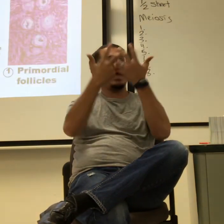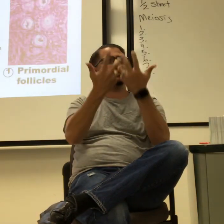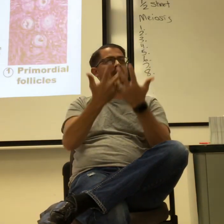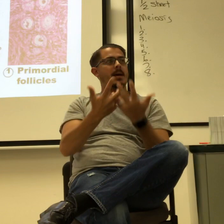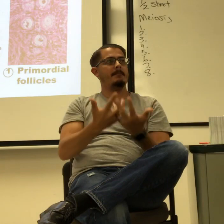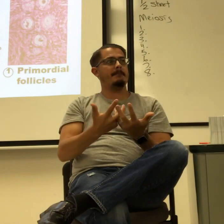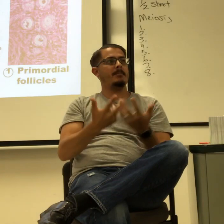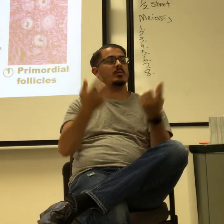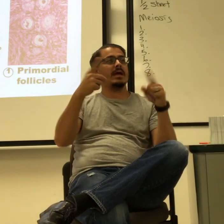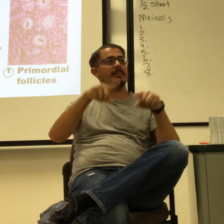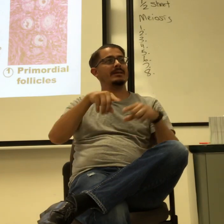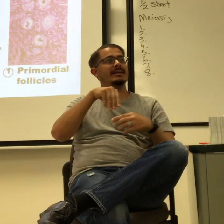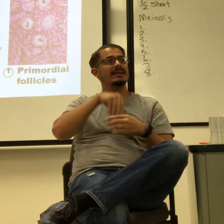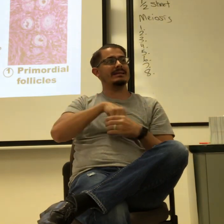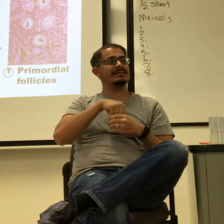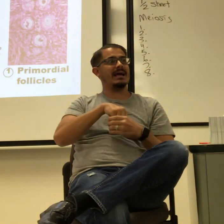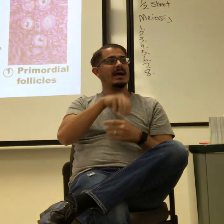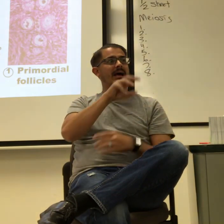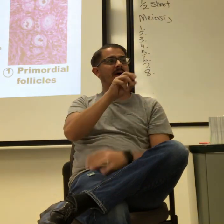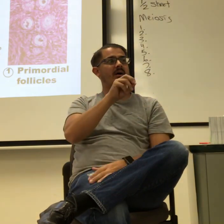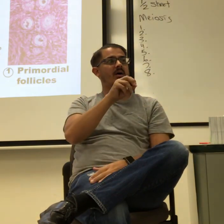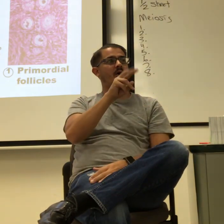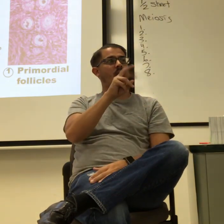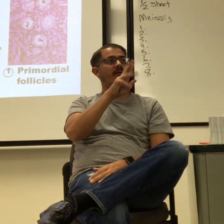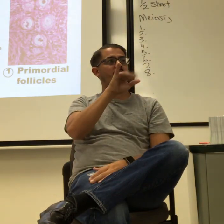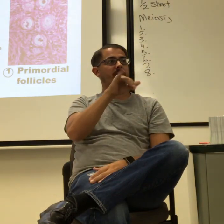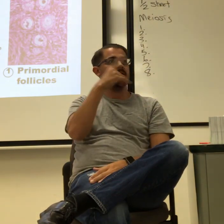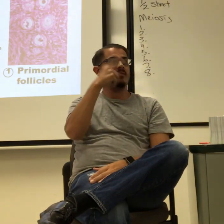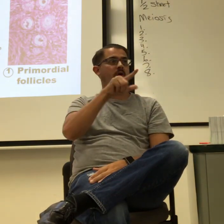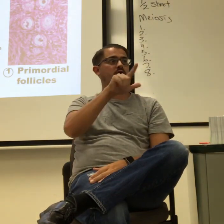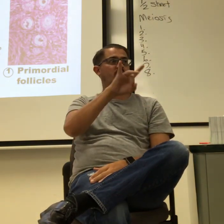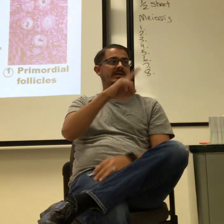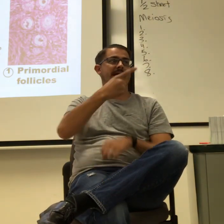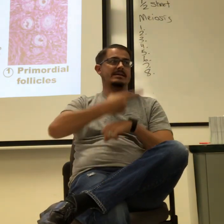on inside the ovary in a 28-day cycle.